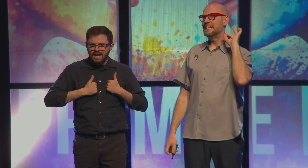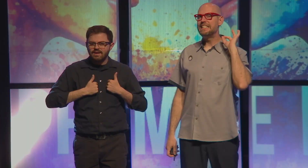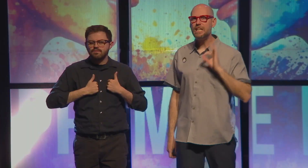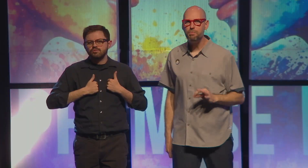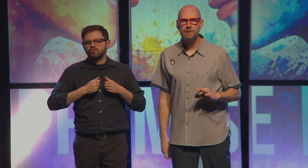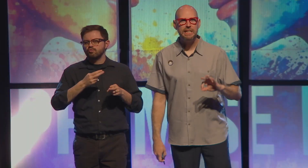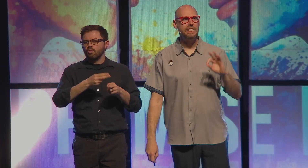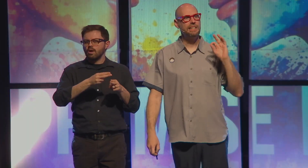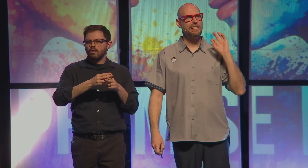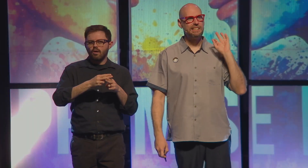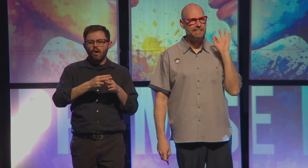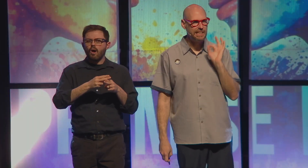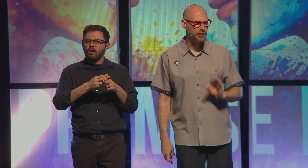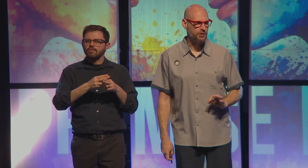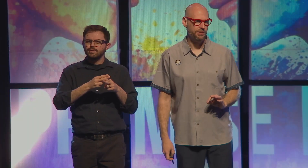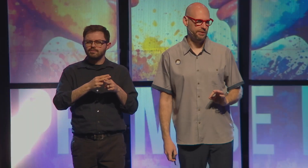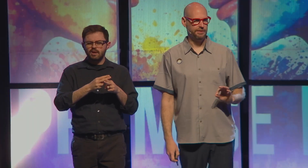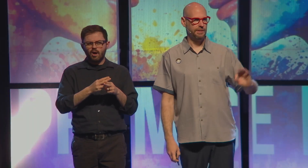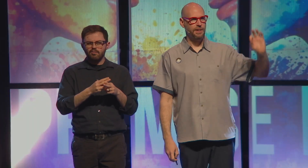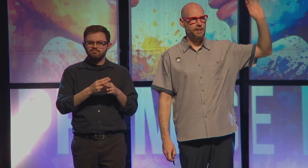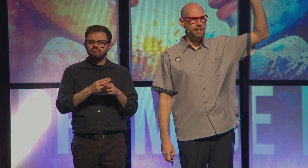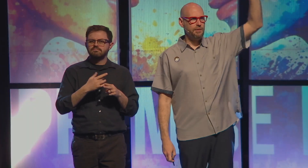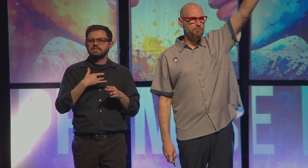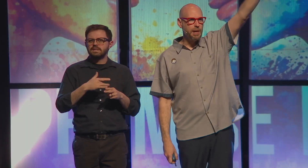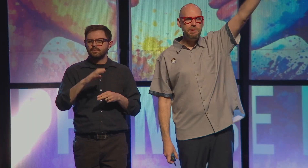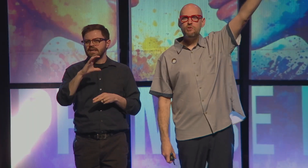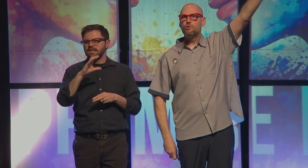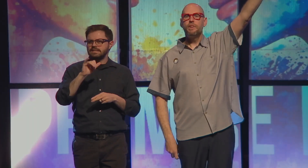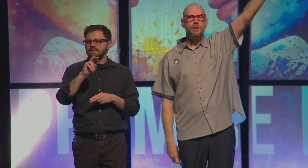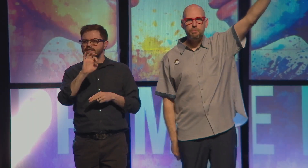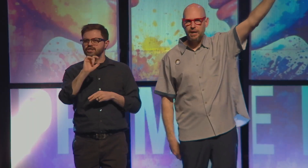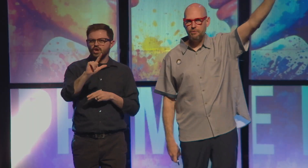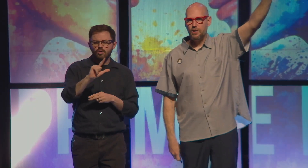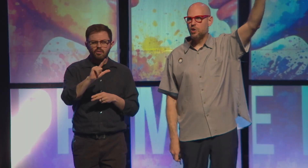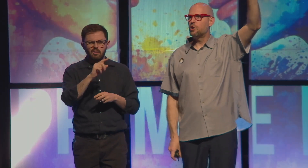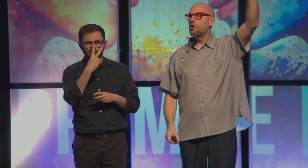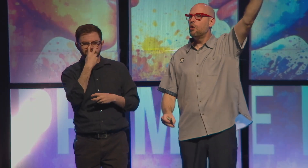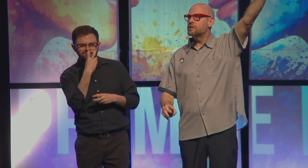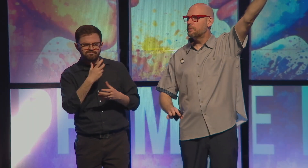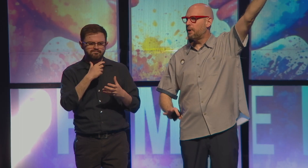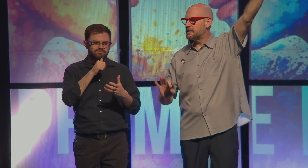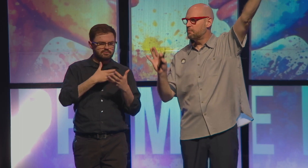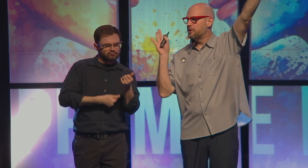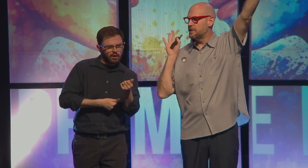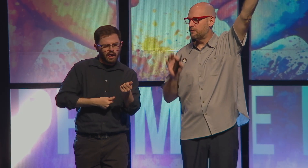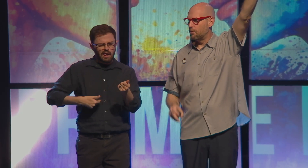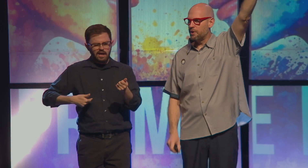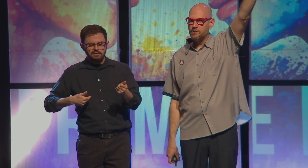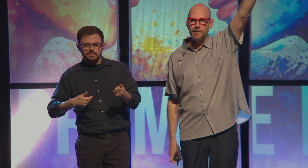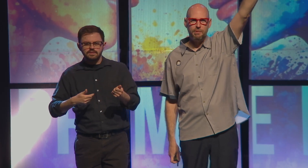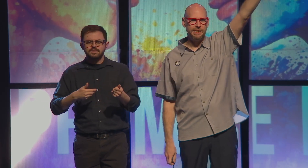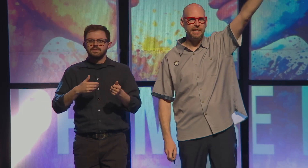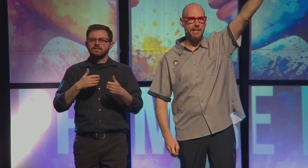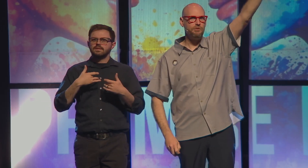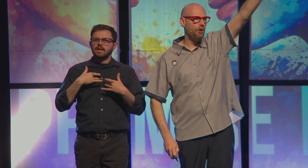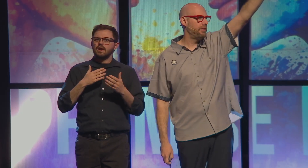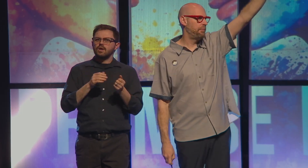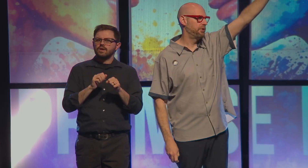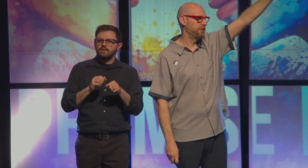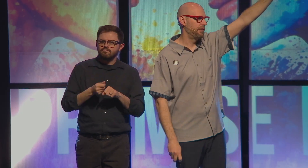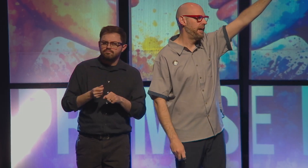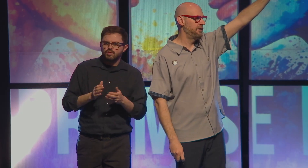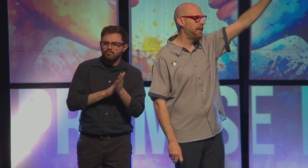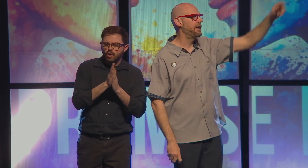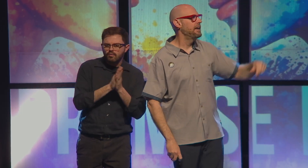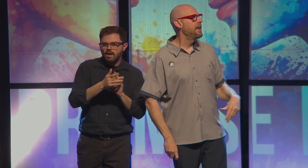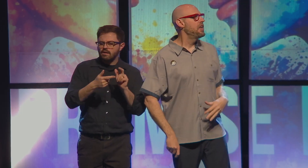is deeply cynical, maybe driven by fear, closed to possibilities of hope? Raise your hand up nice and high. You know that